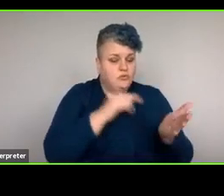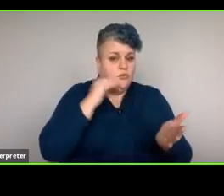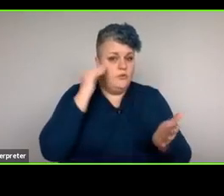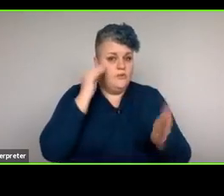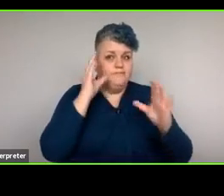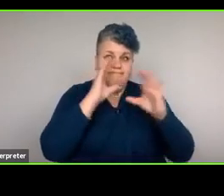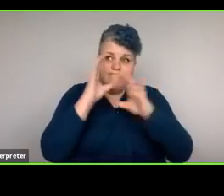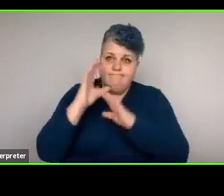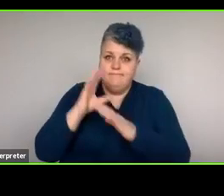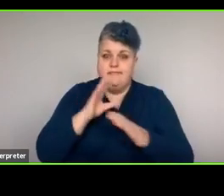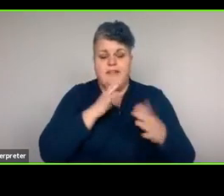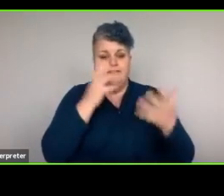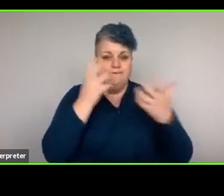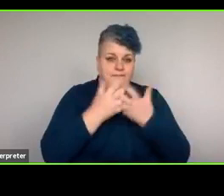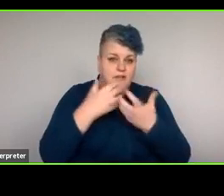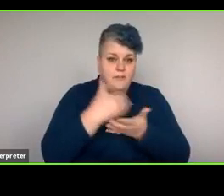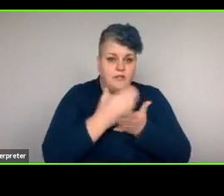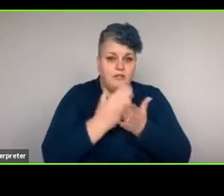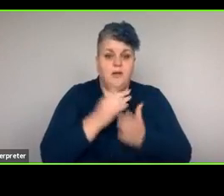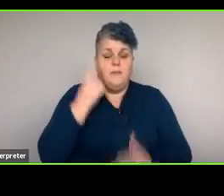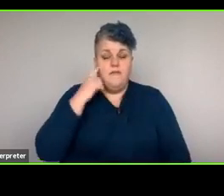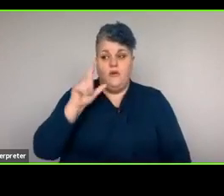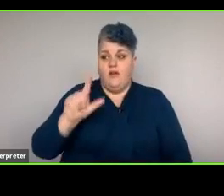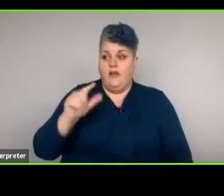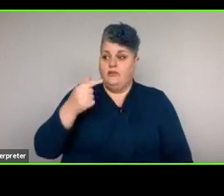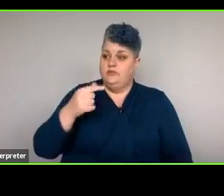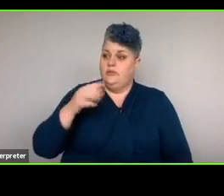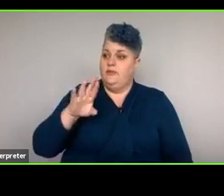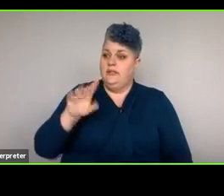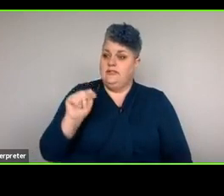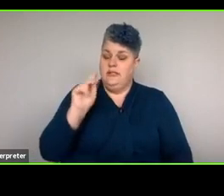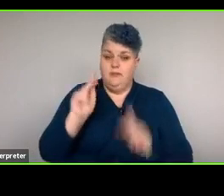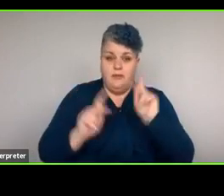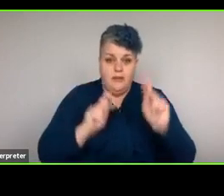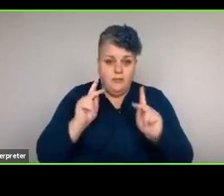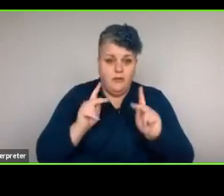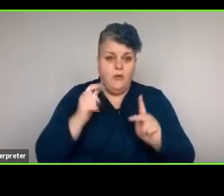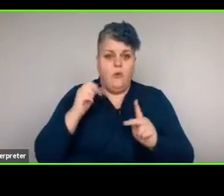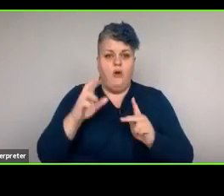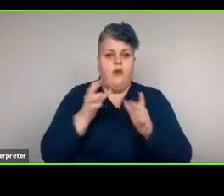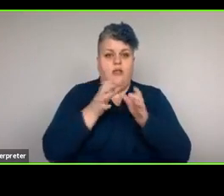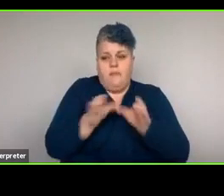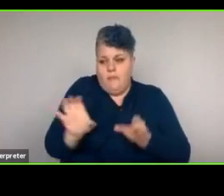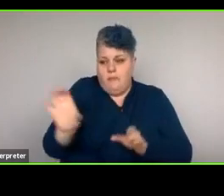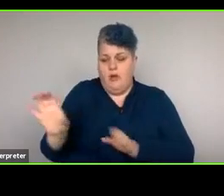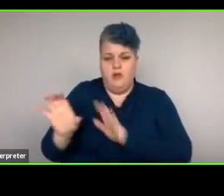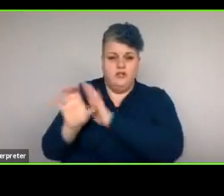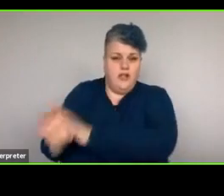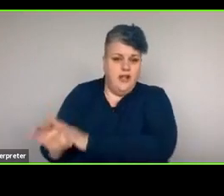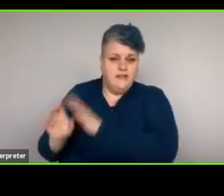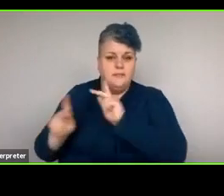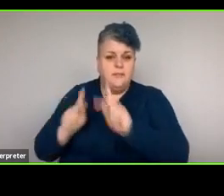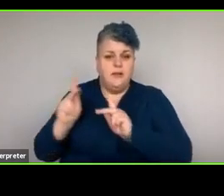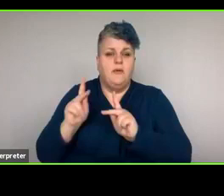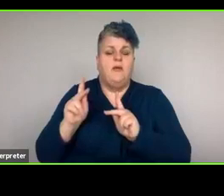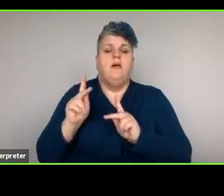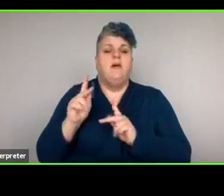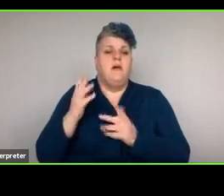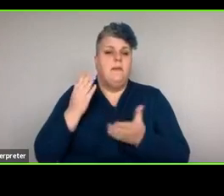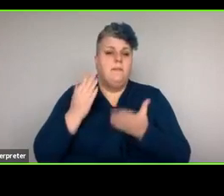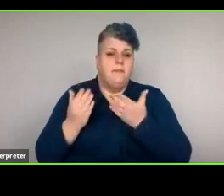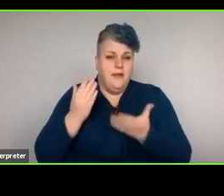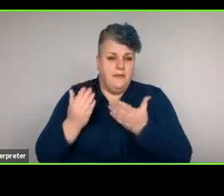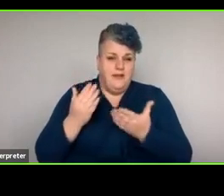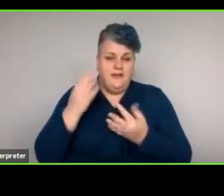one that fits your budget. But for LGBT folks or other marginalized groups, you might have